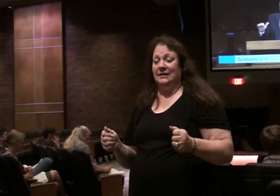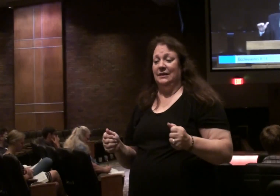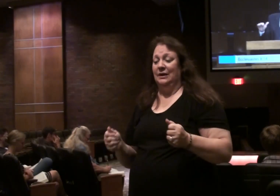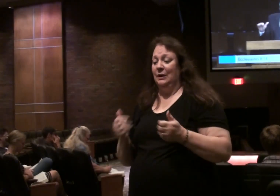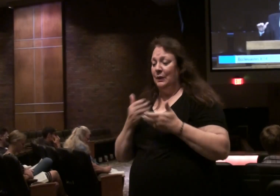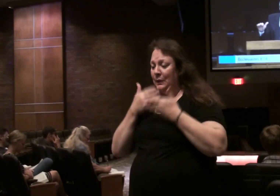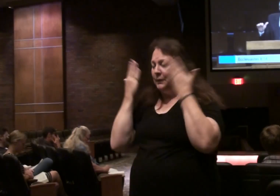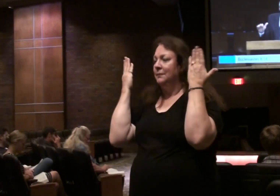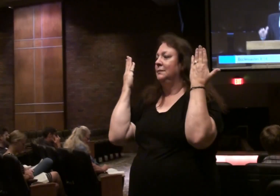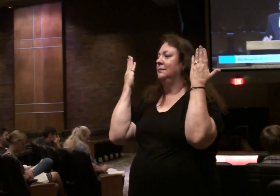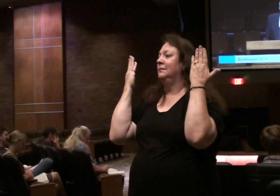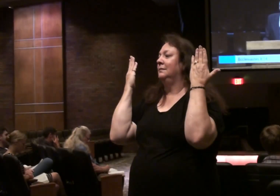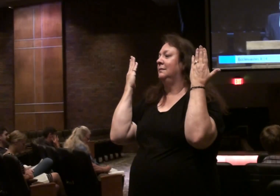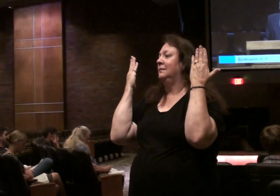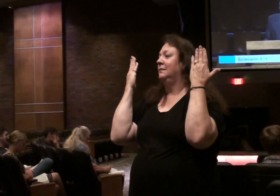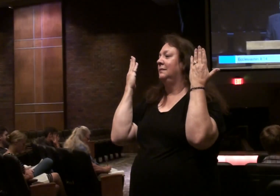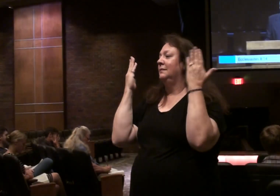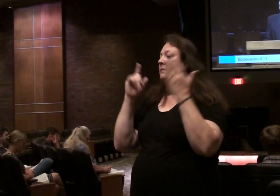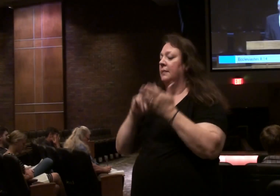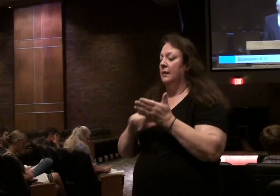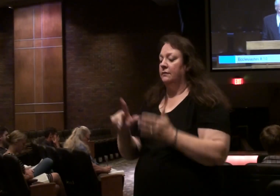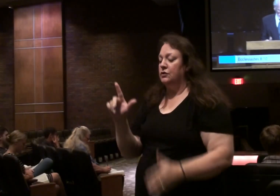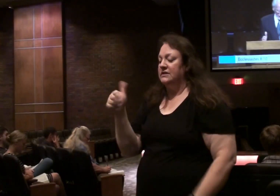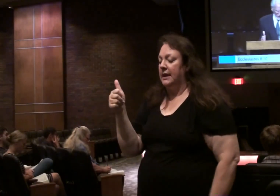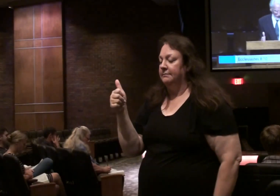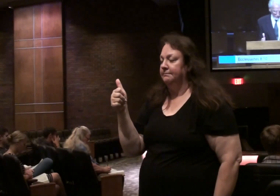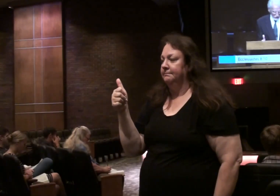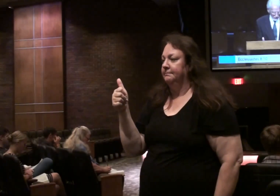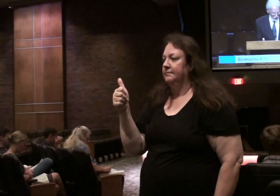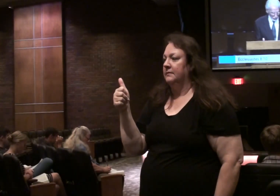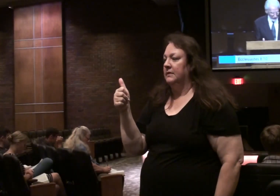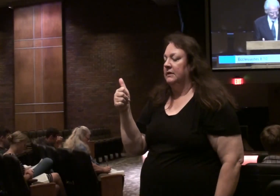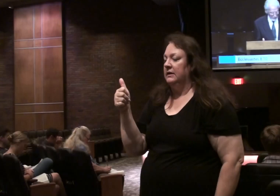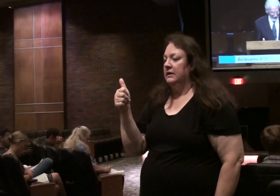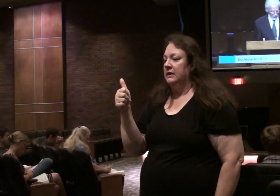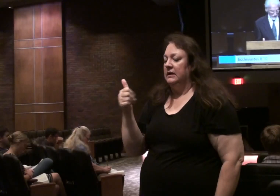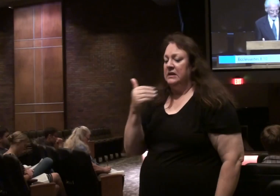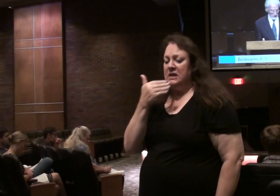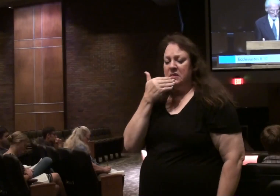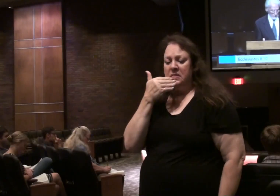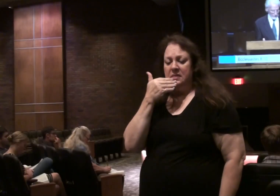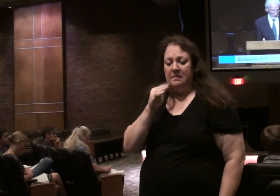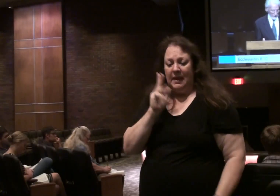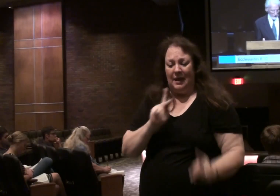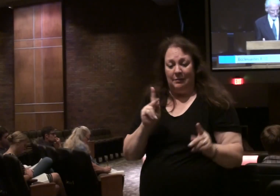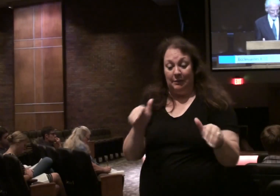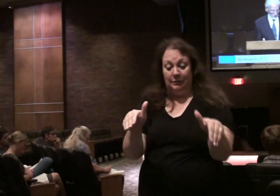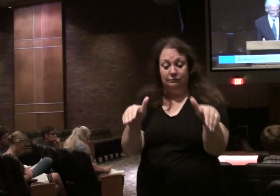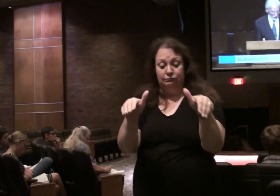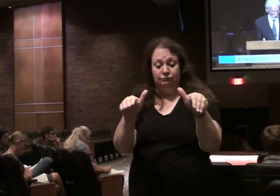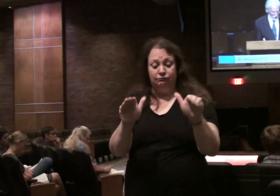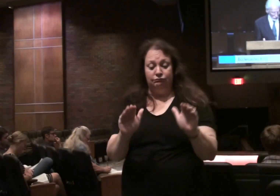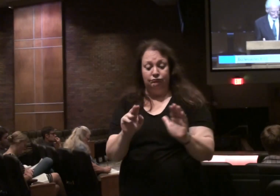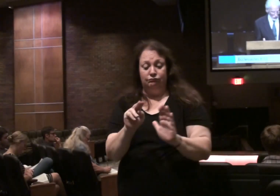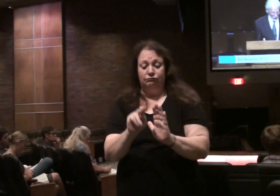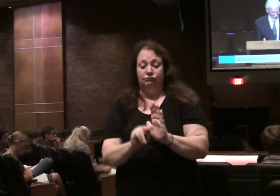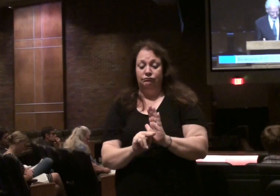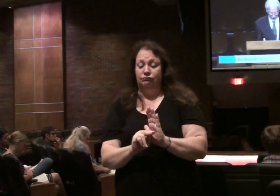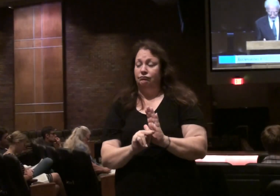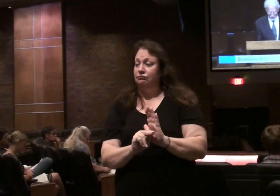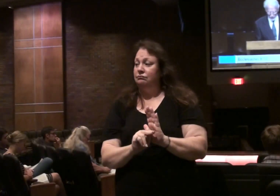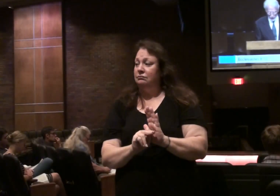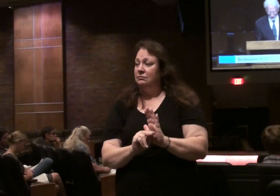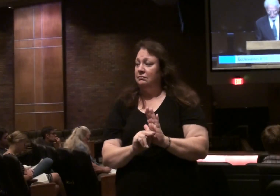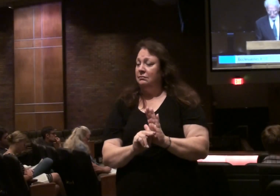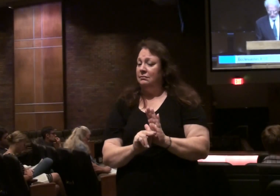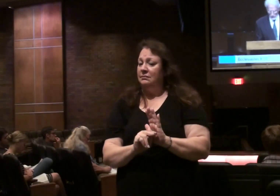gone. So verse 10, so then I have seen the wicked buried, those who used to go in and